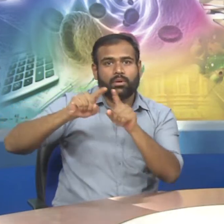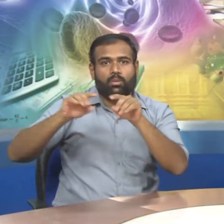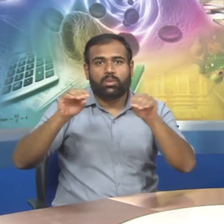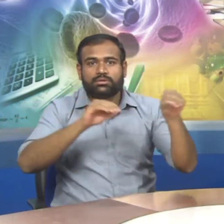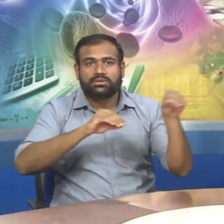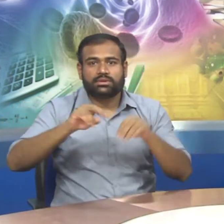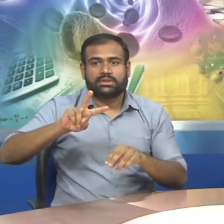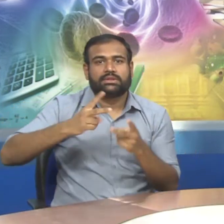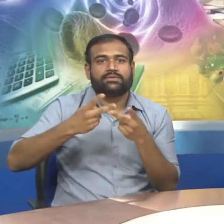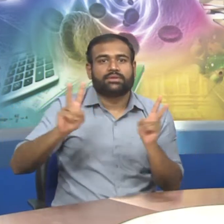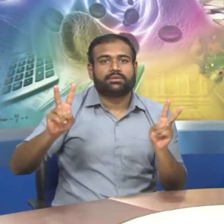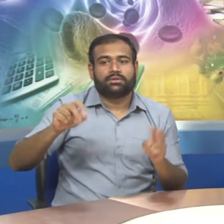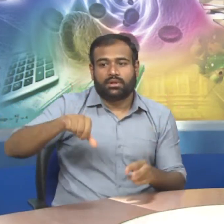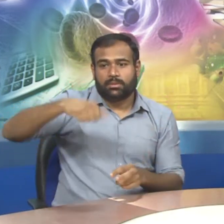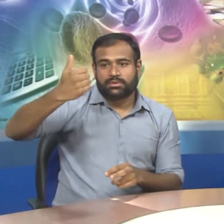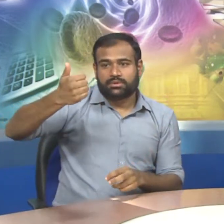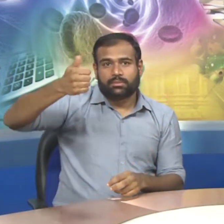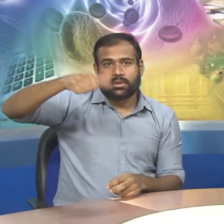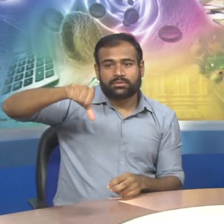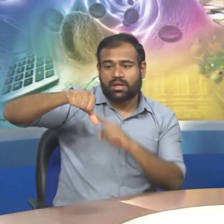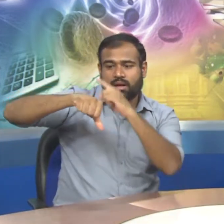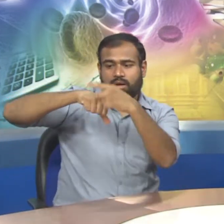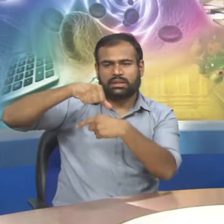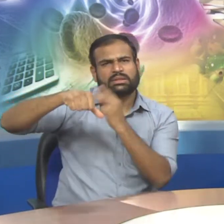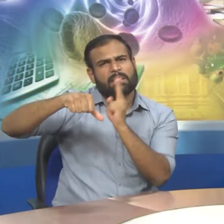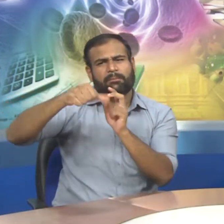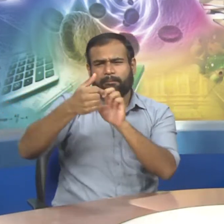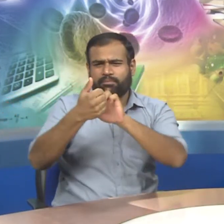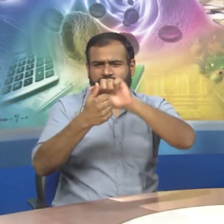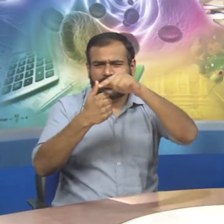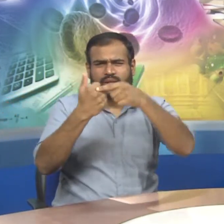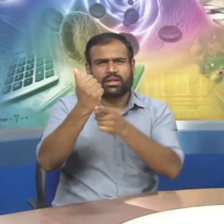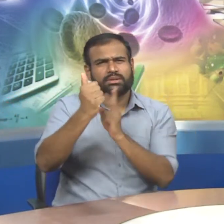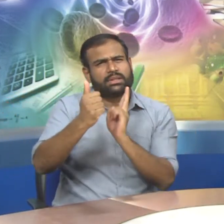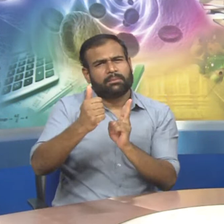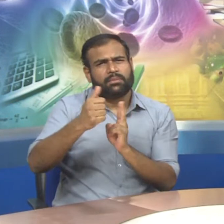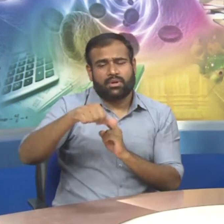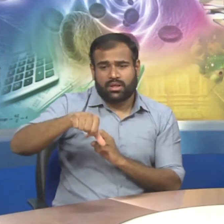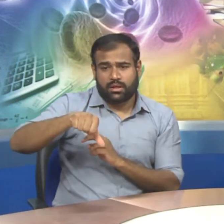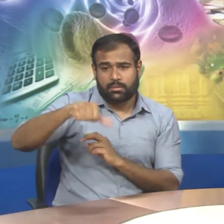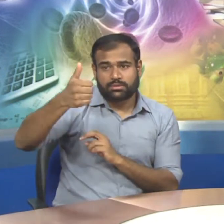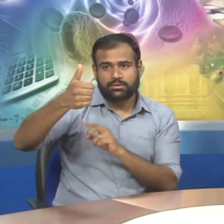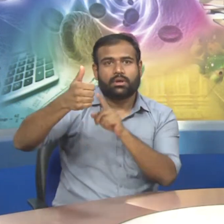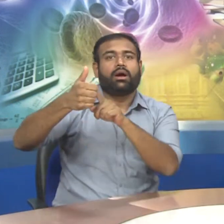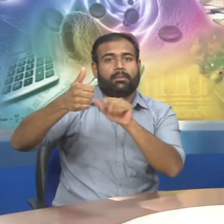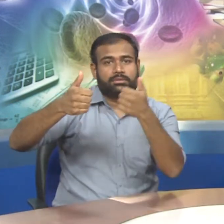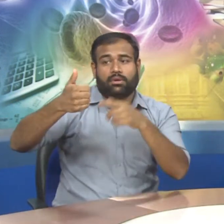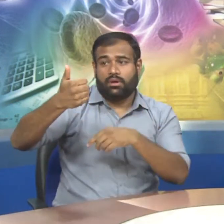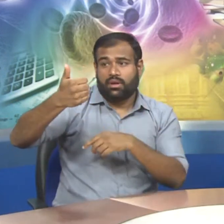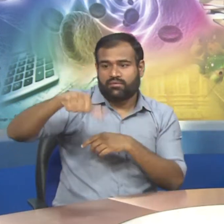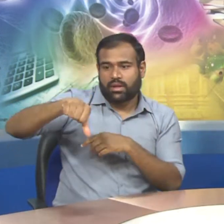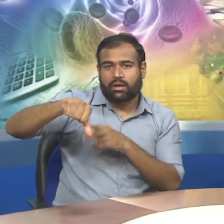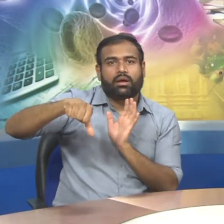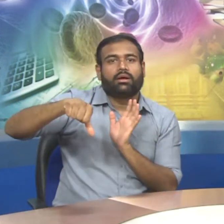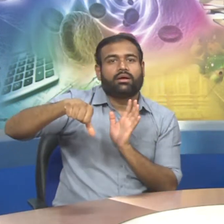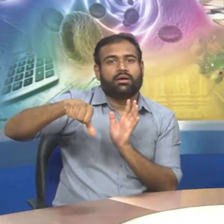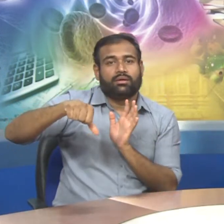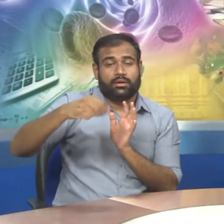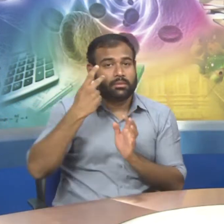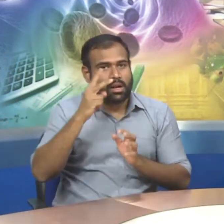So pass and fail. You can see the movement are both in opposite direction. See, in one case